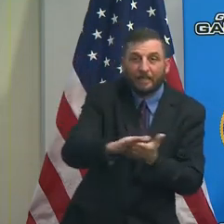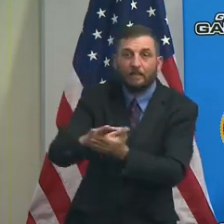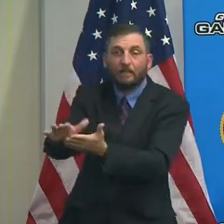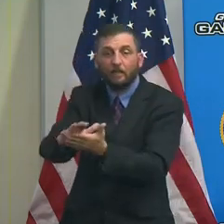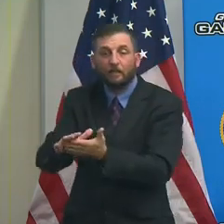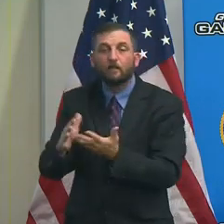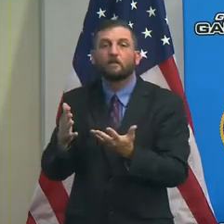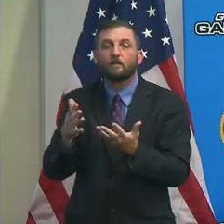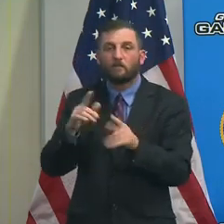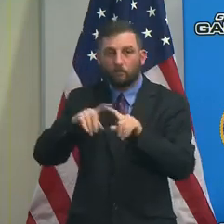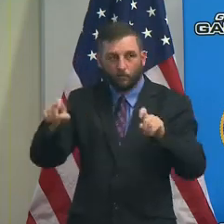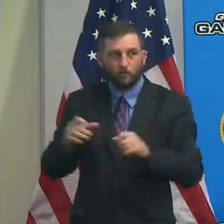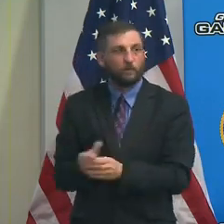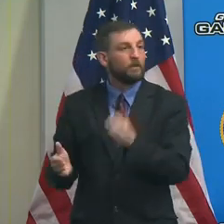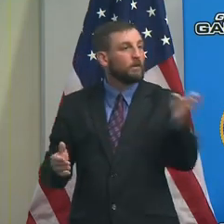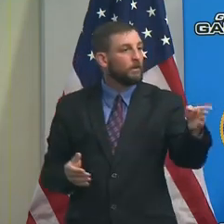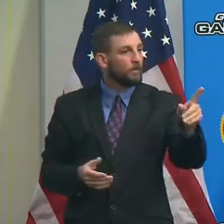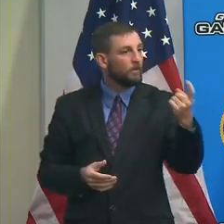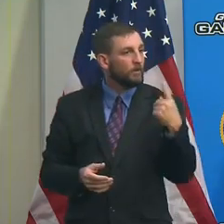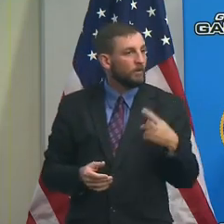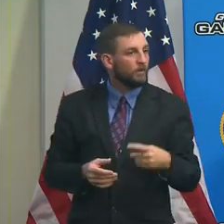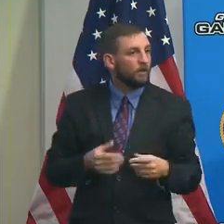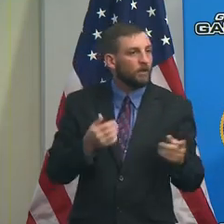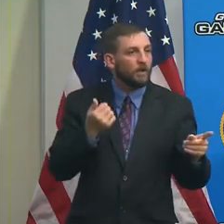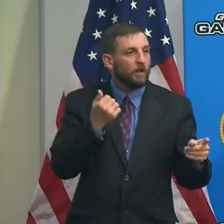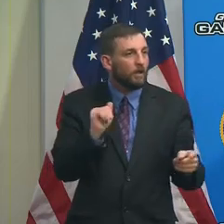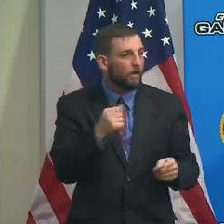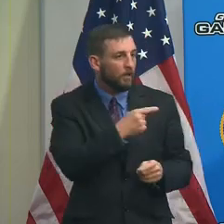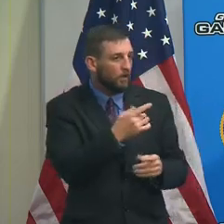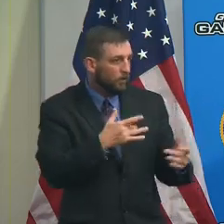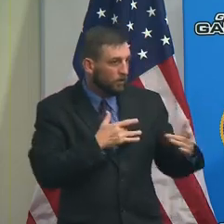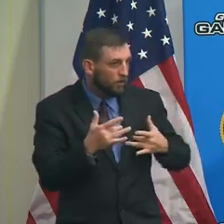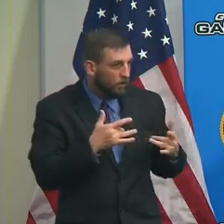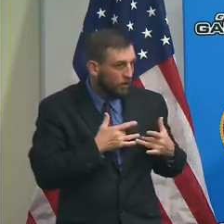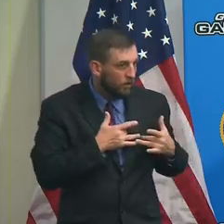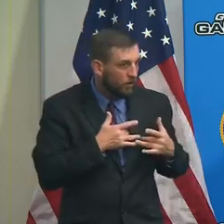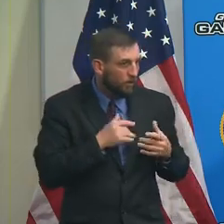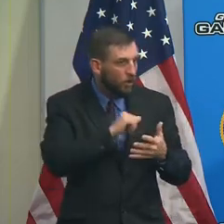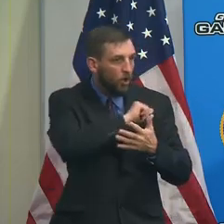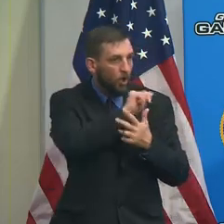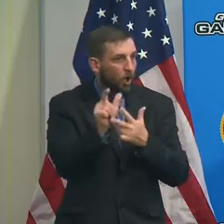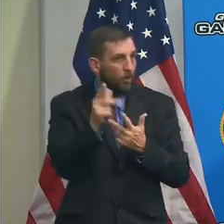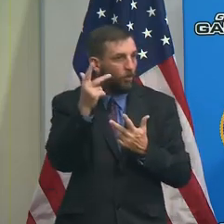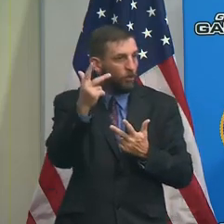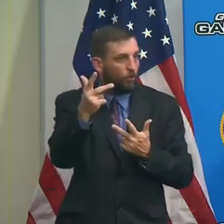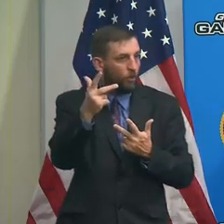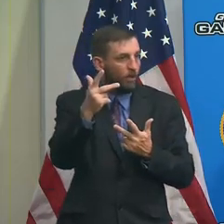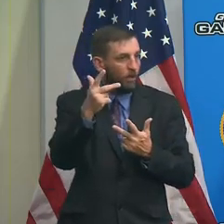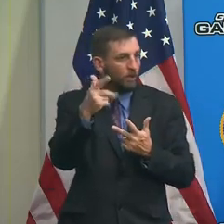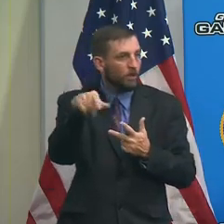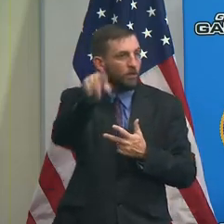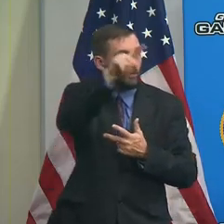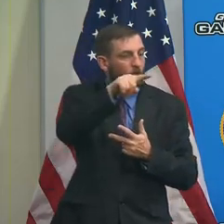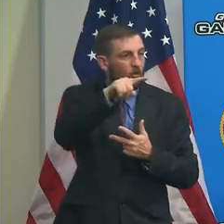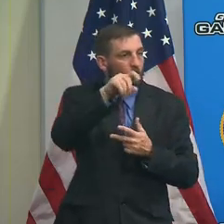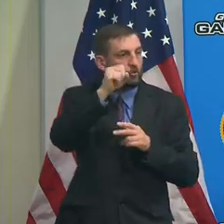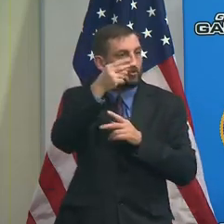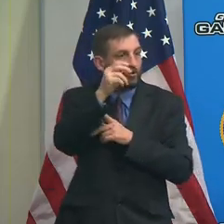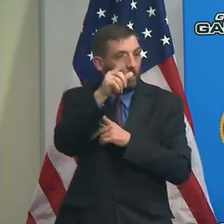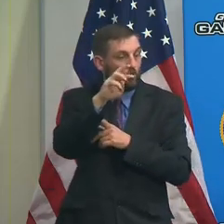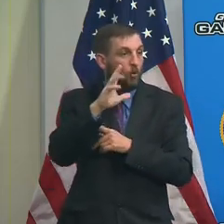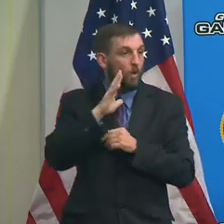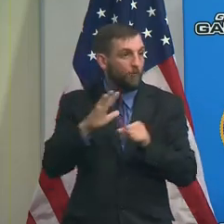forth. Yes, sir. Is that confirmed that all three of the shelters that you mentioned, yeah,